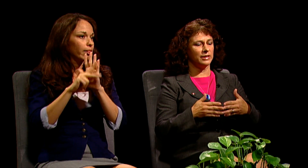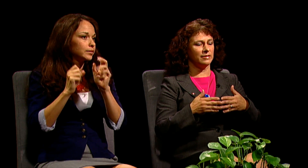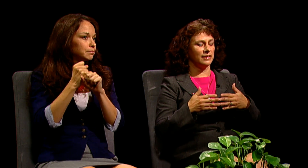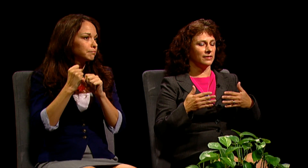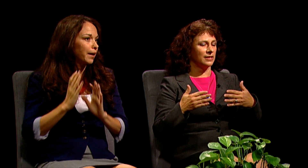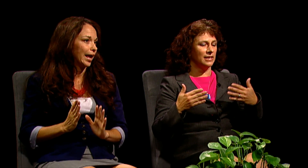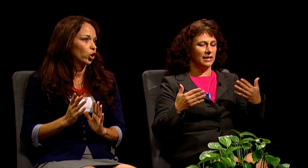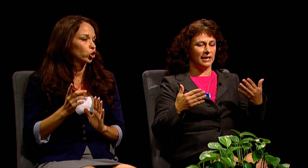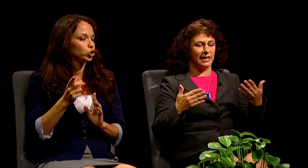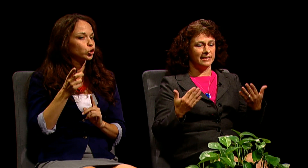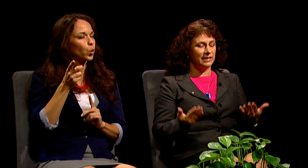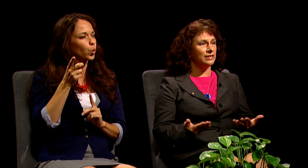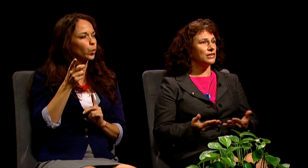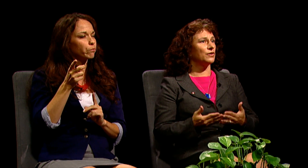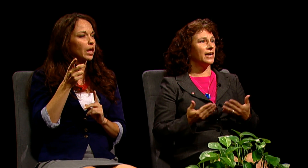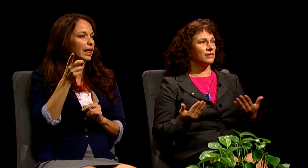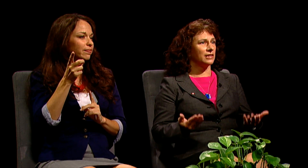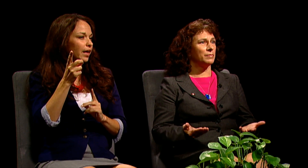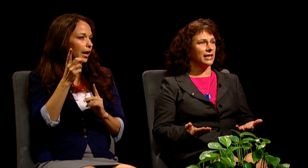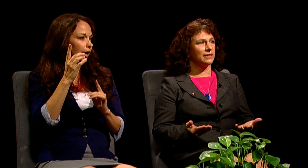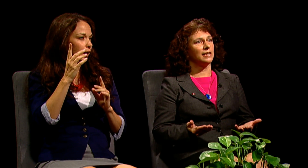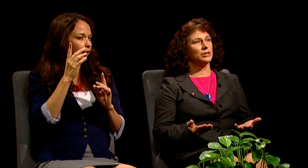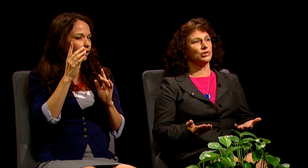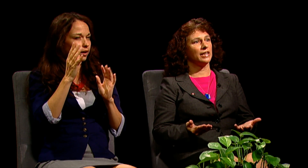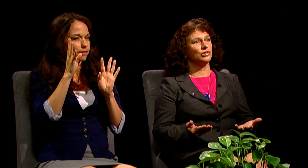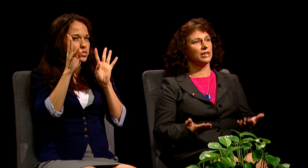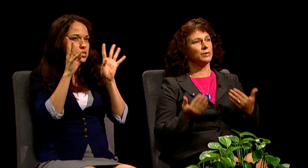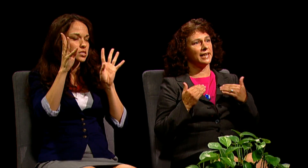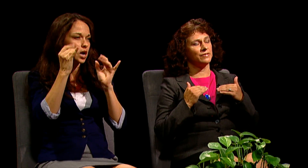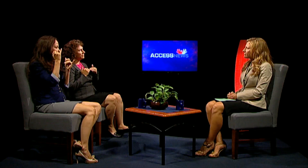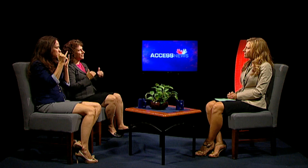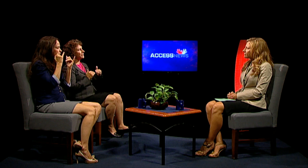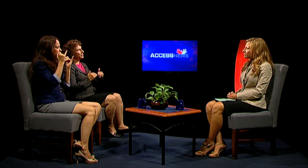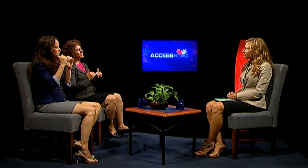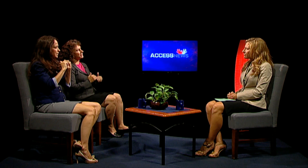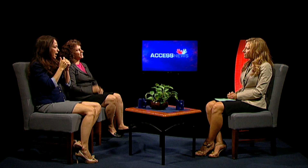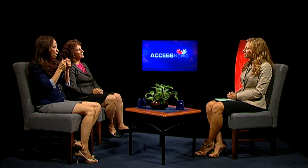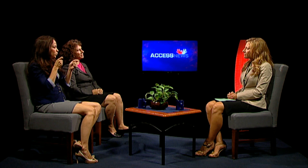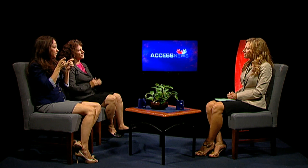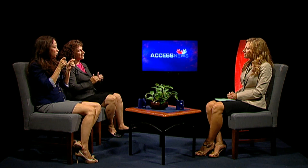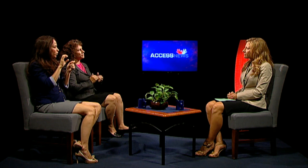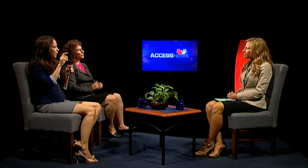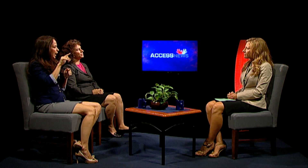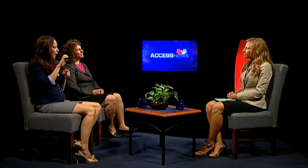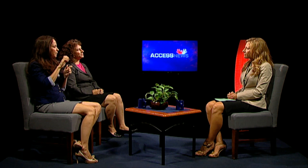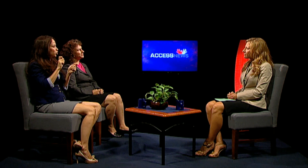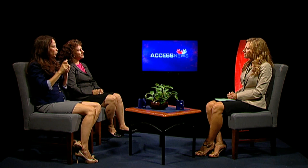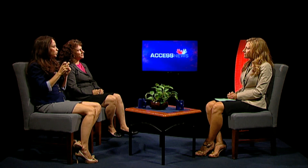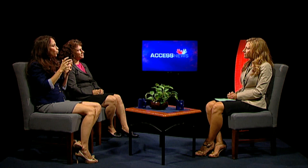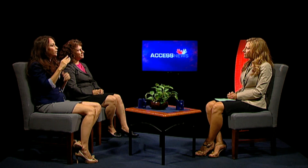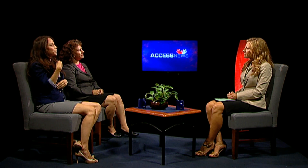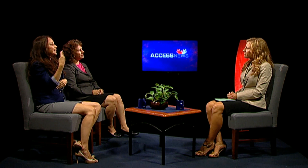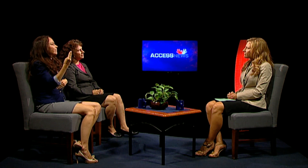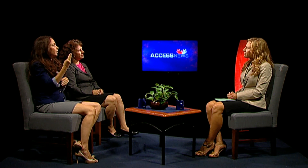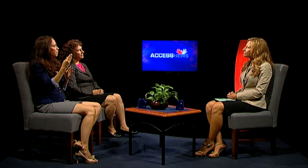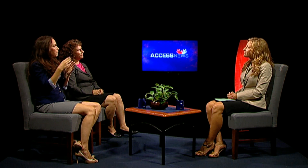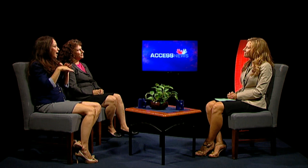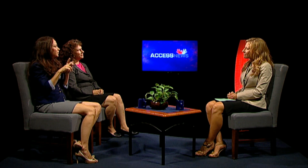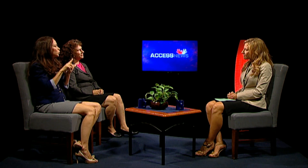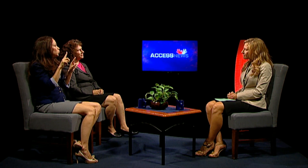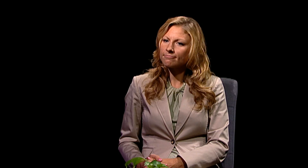up with their ideas for how to combat climate change, they would have the very best science available to them.